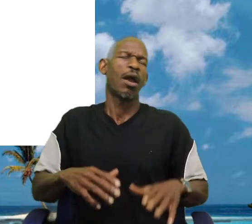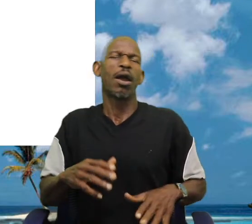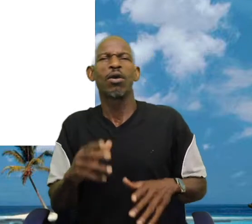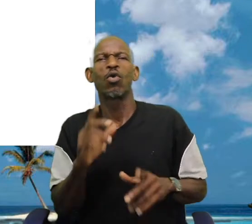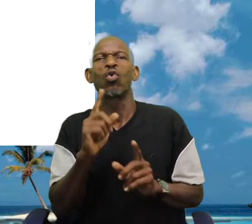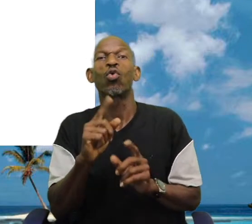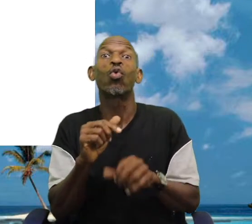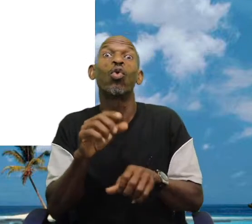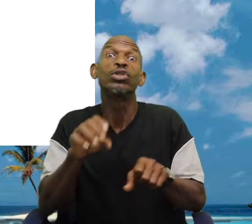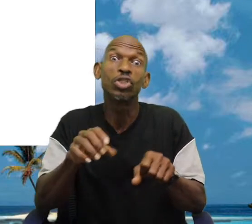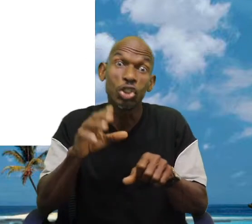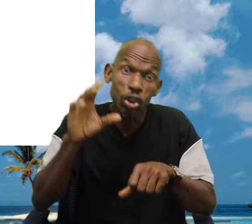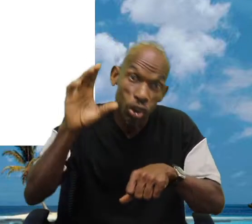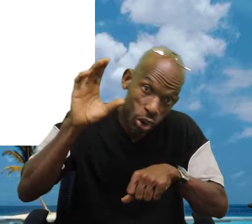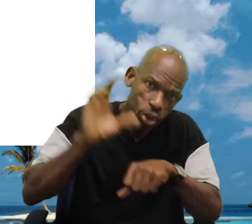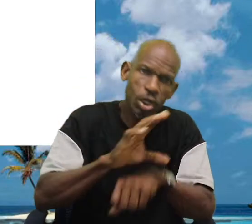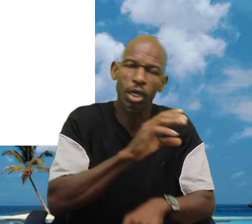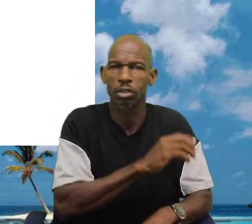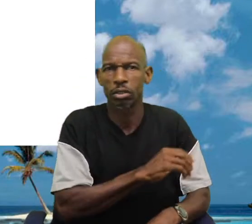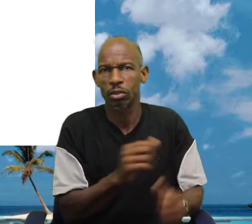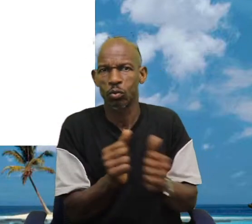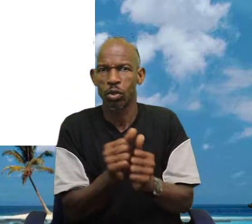will dramatize that.